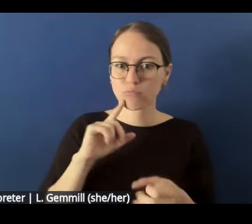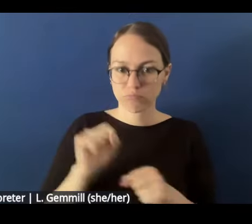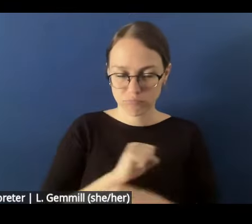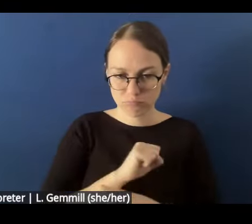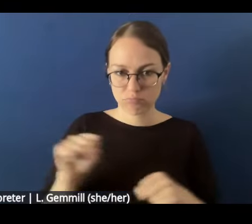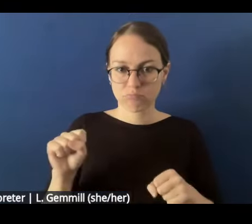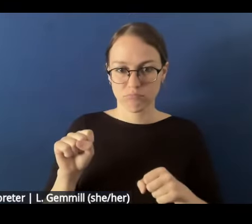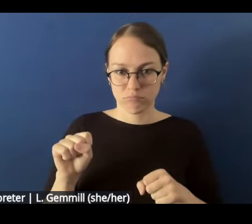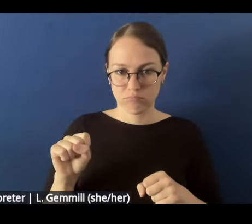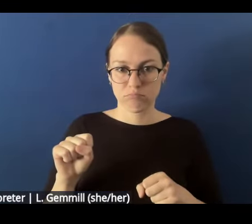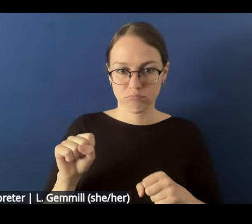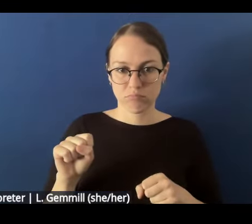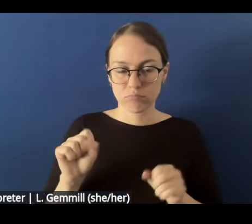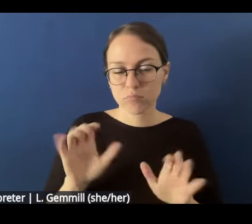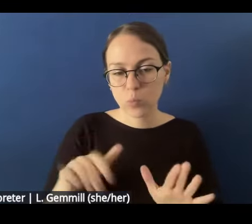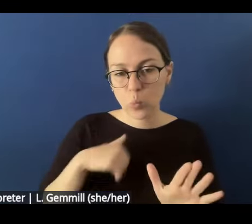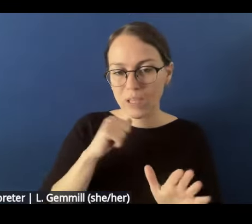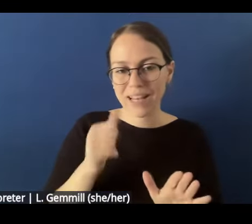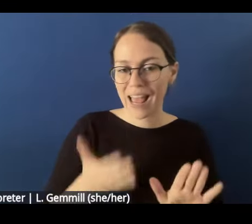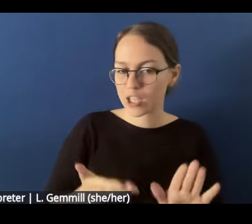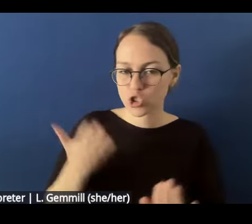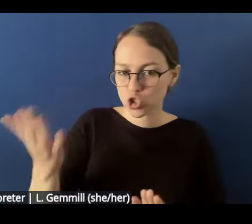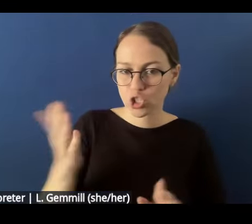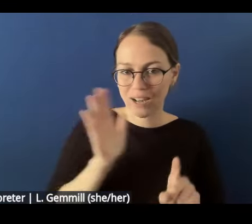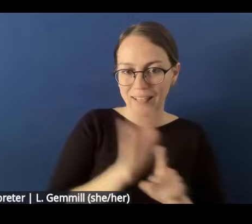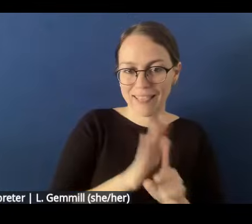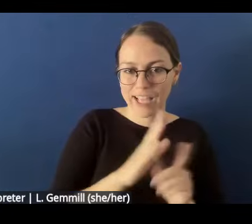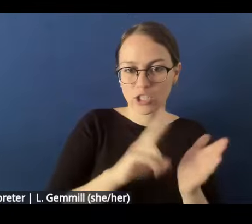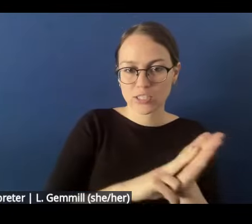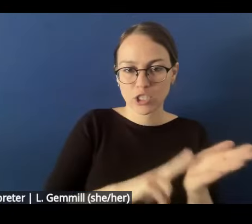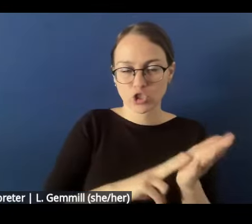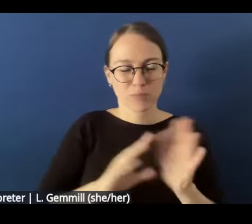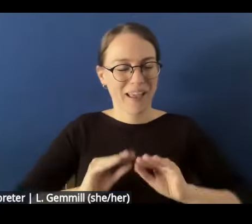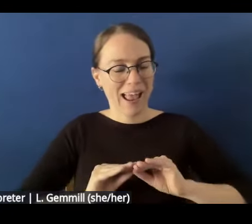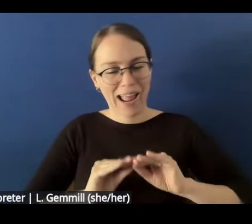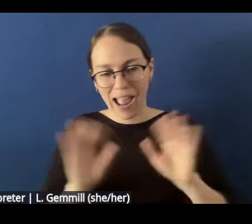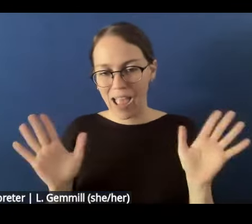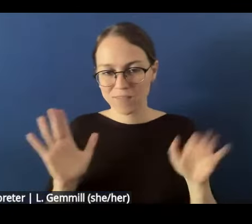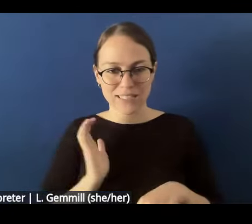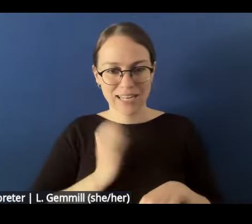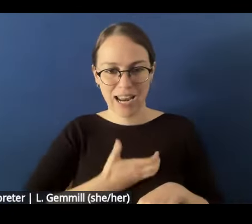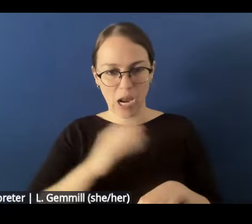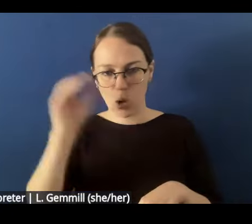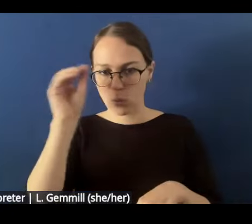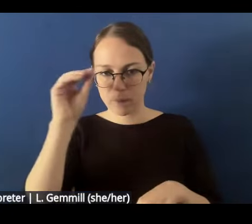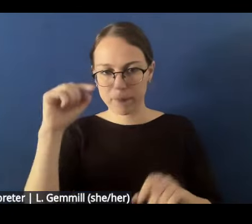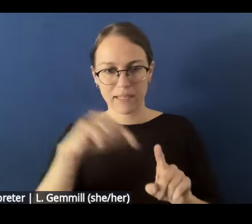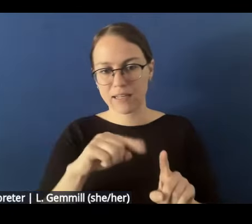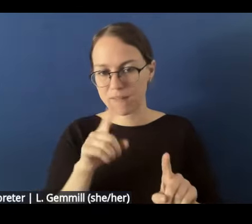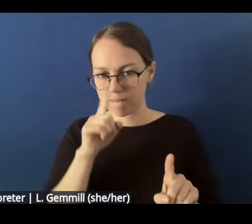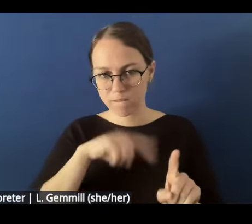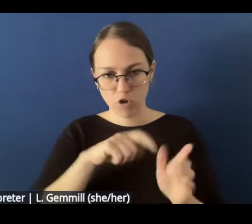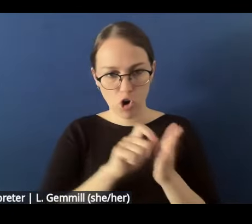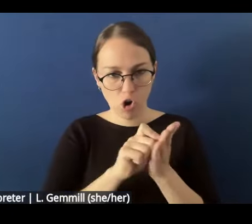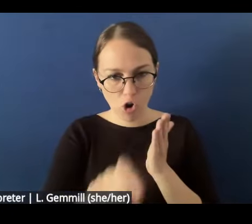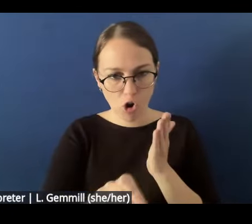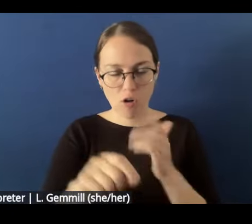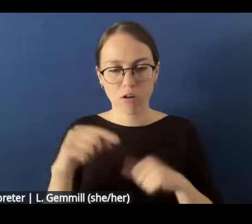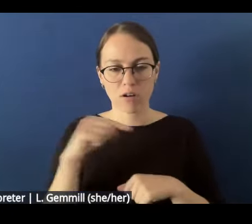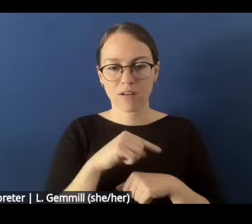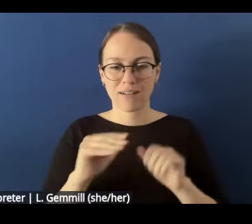any of their signatures, but it was very clear to us that these were forged, that they didn't do the right, they clearly turned in